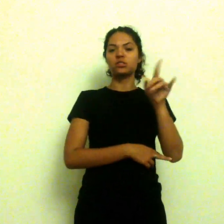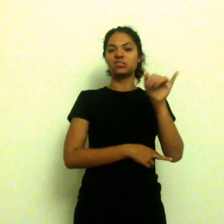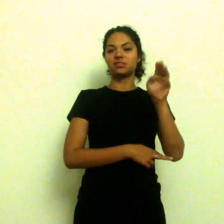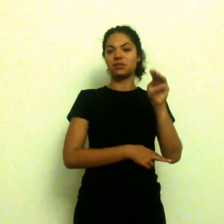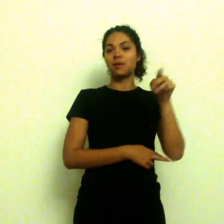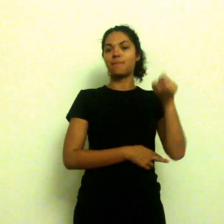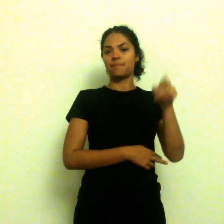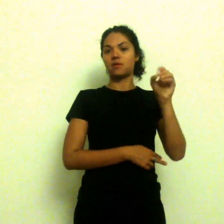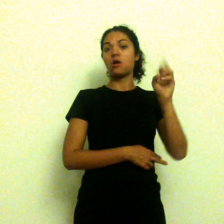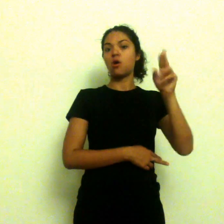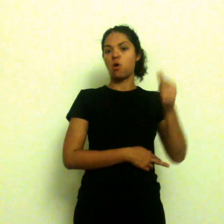www.rzim.org.